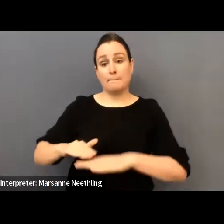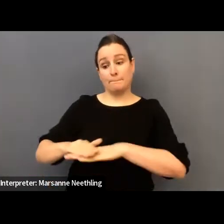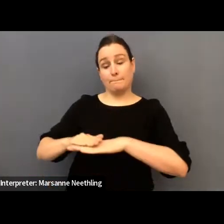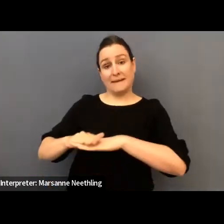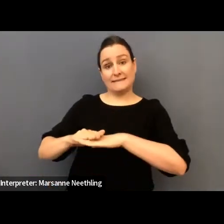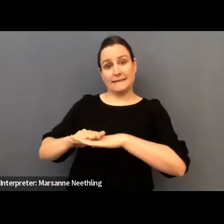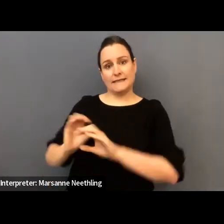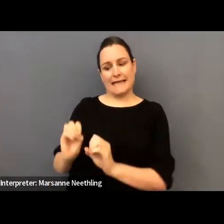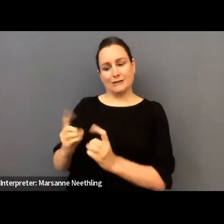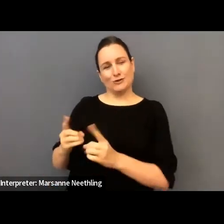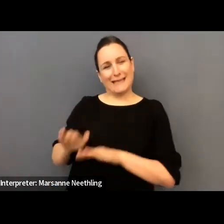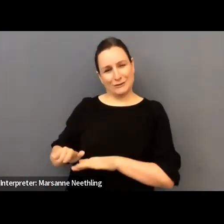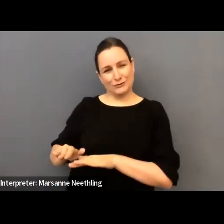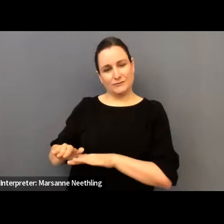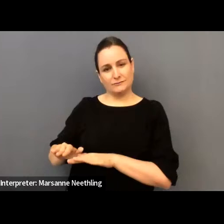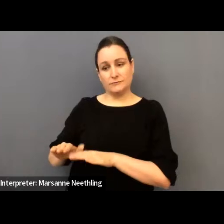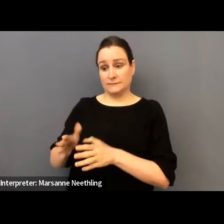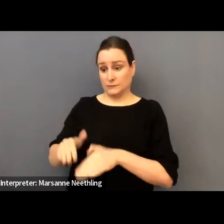education.